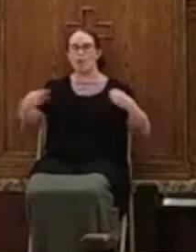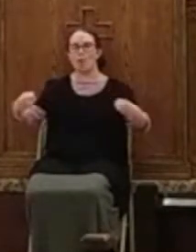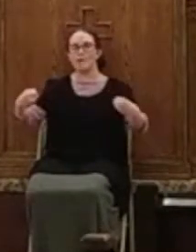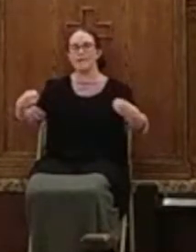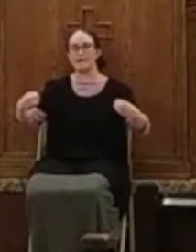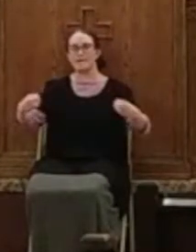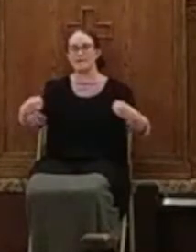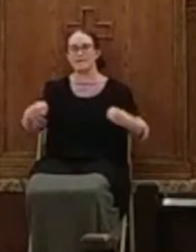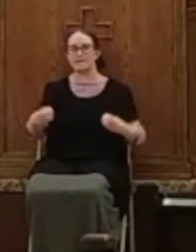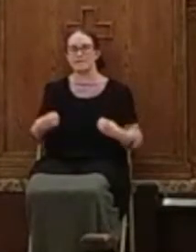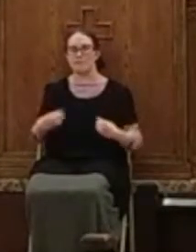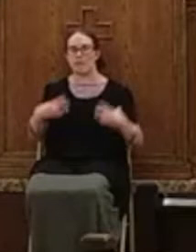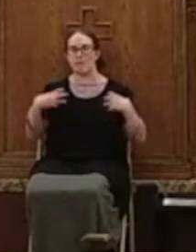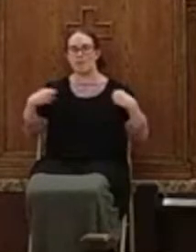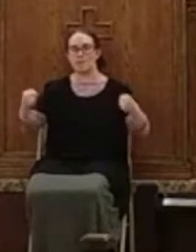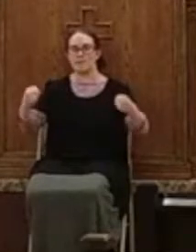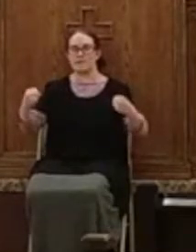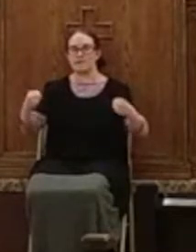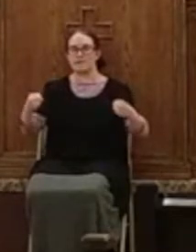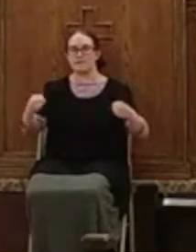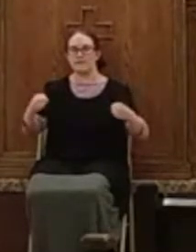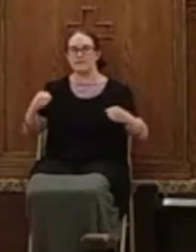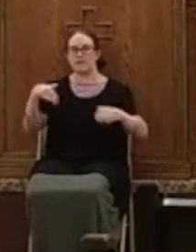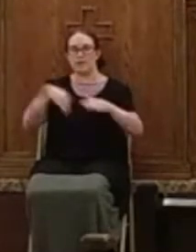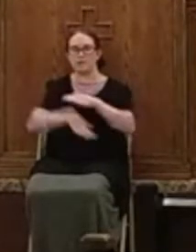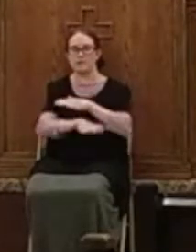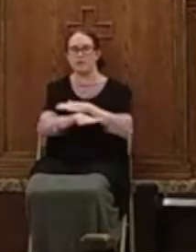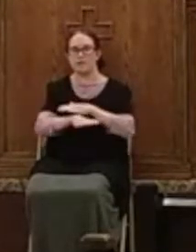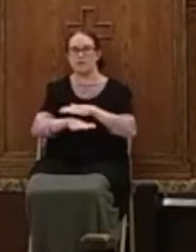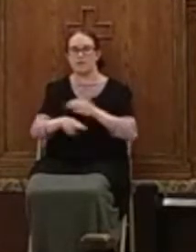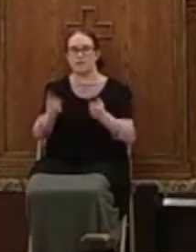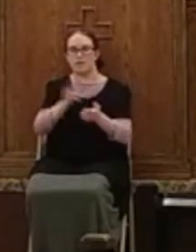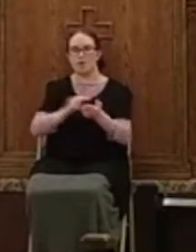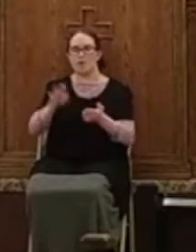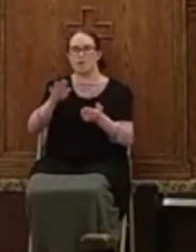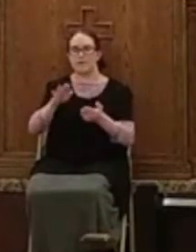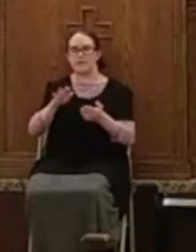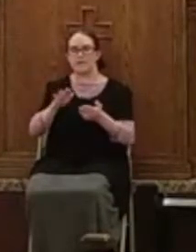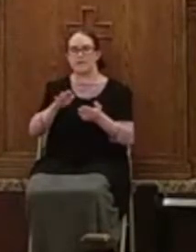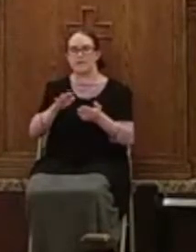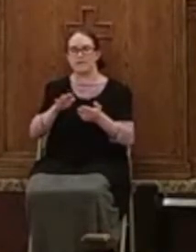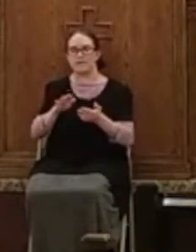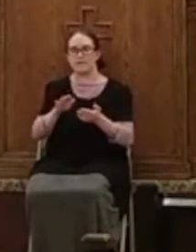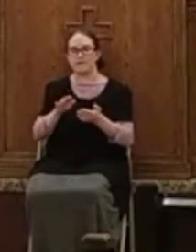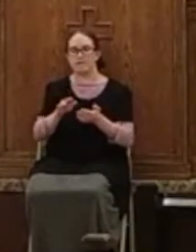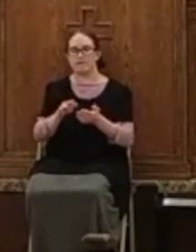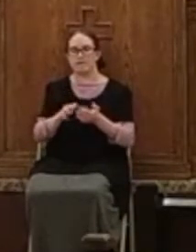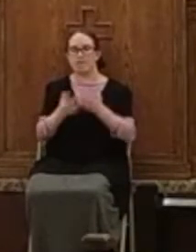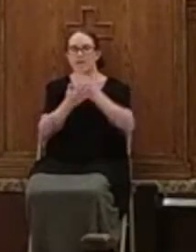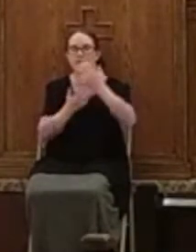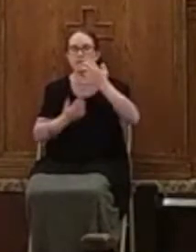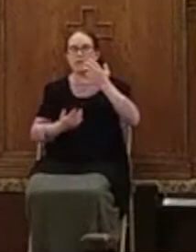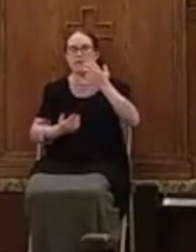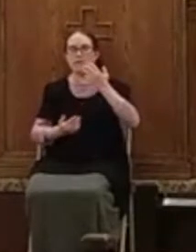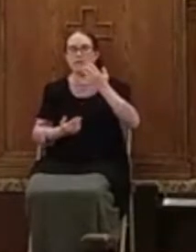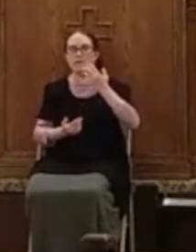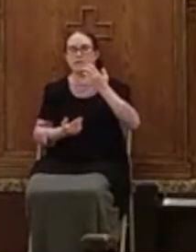boldness. Boldness to enter into the holiest by the blood.